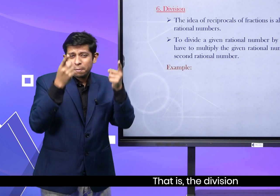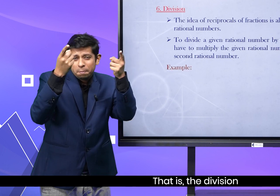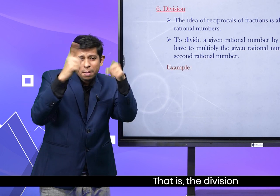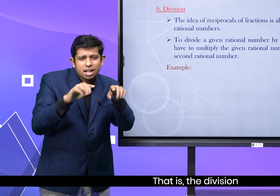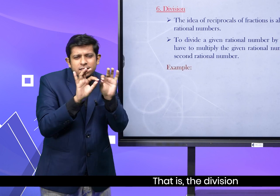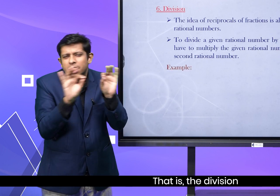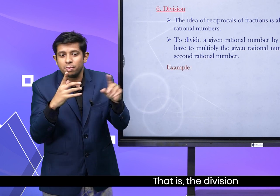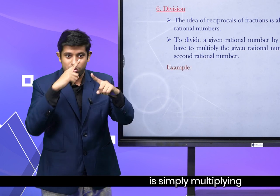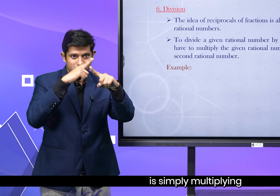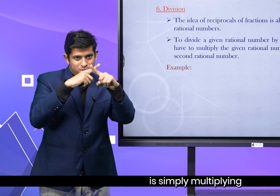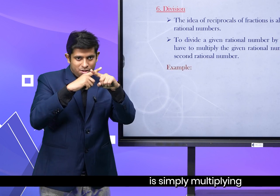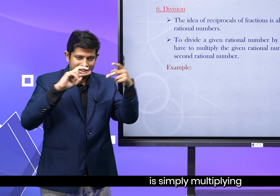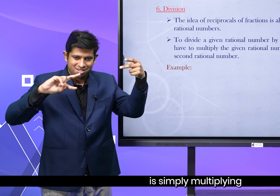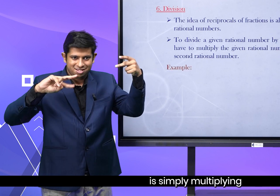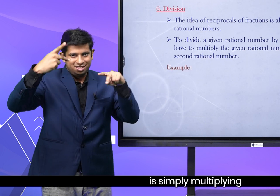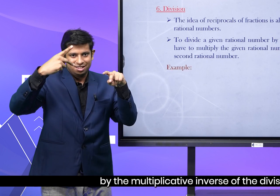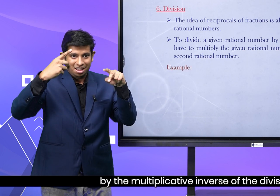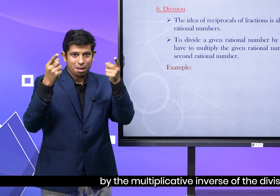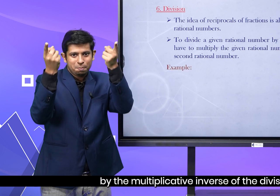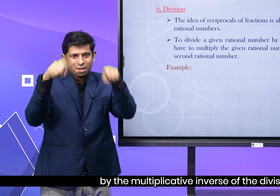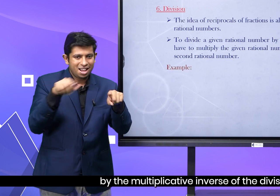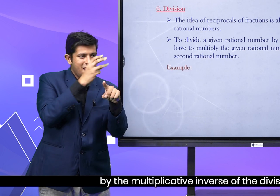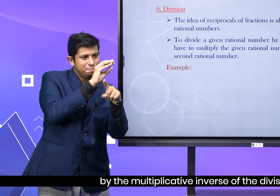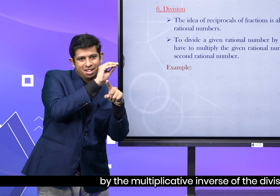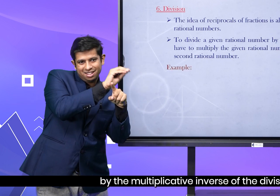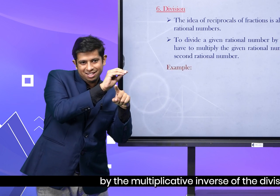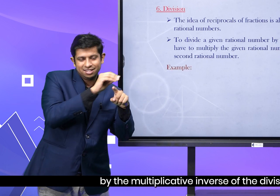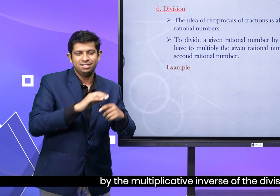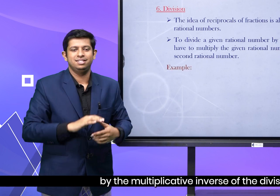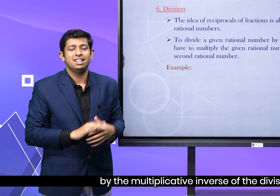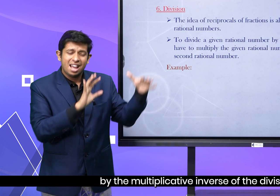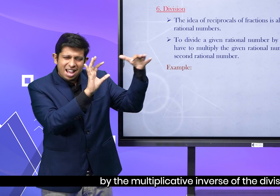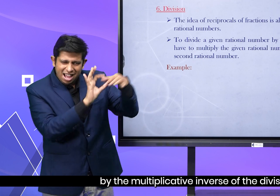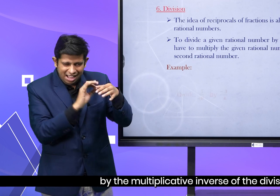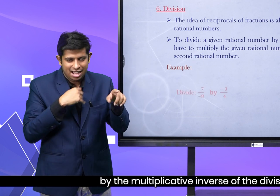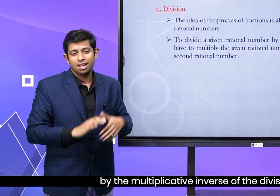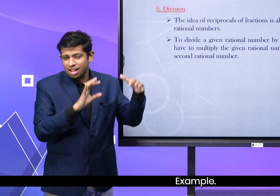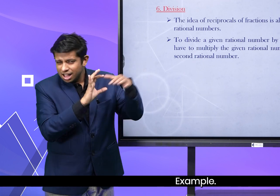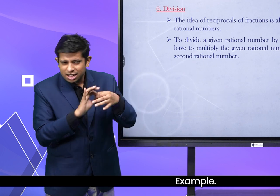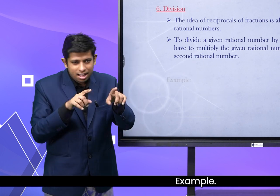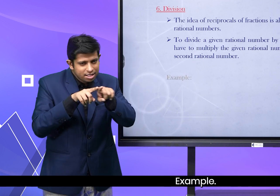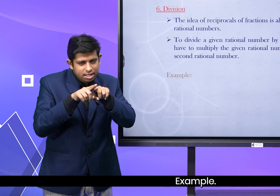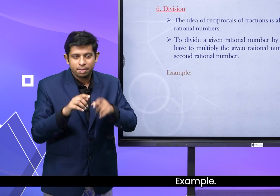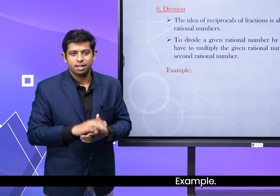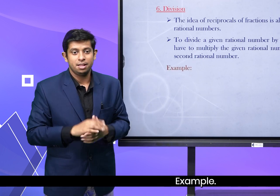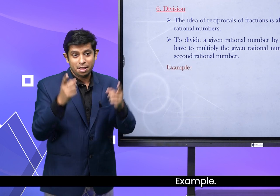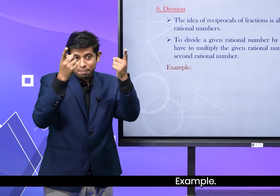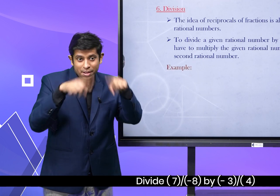That is, the division is simply multiplying by the multiplicative inverse of the divisor. Example: